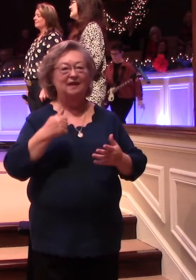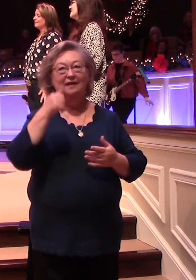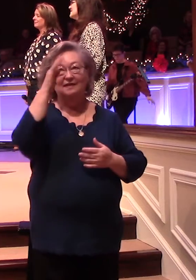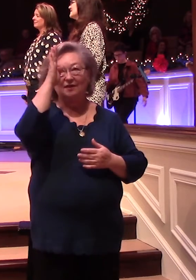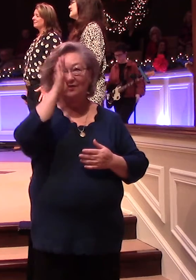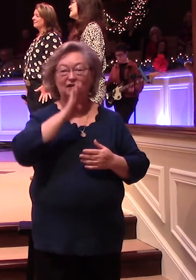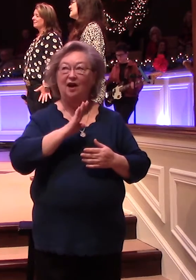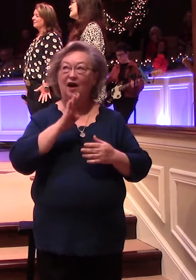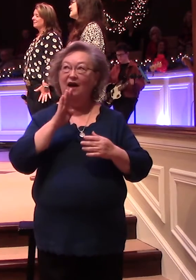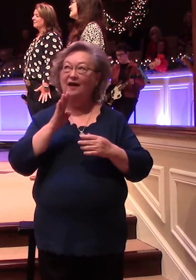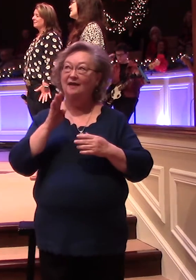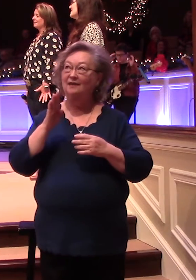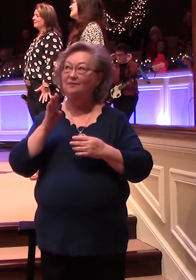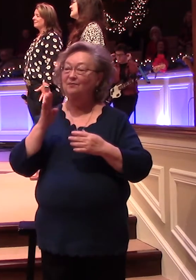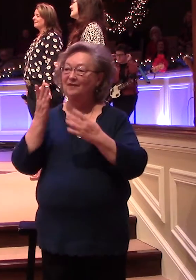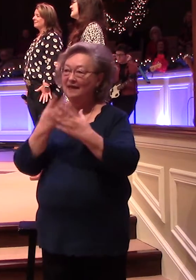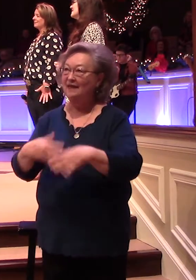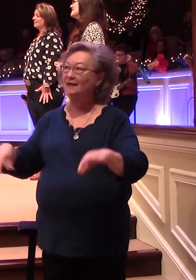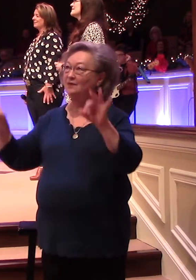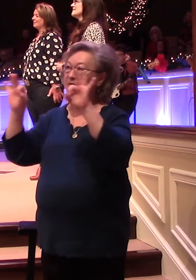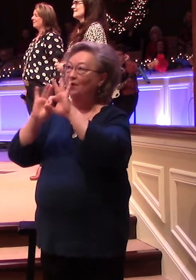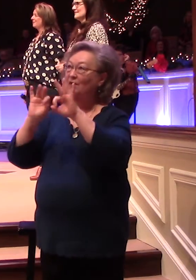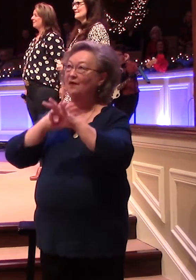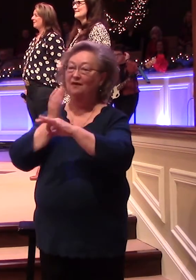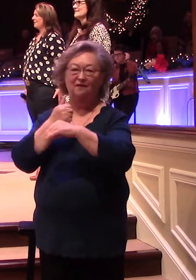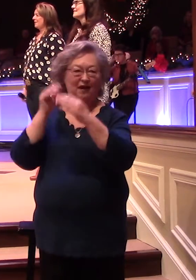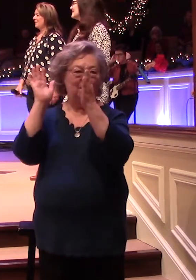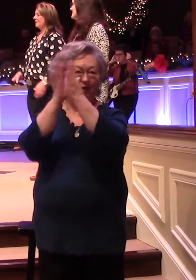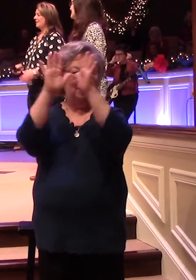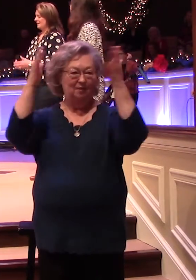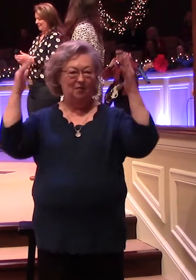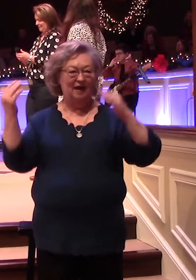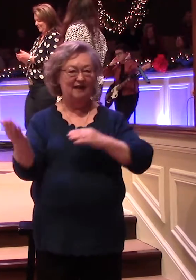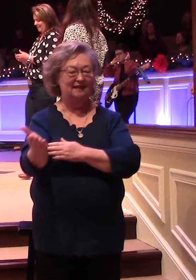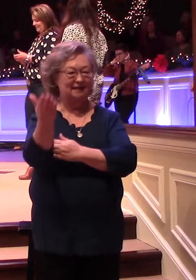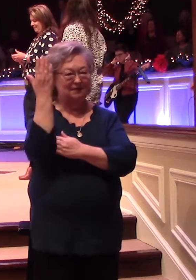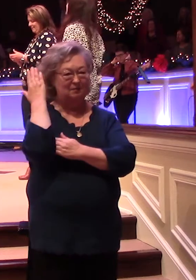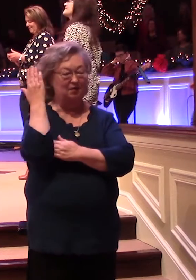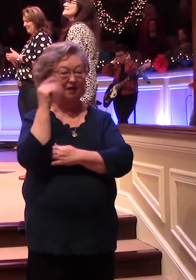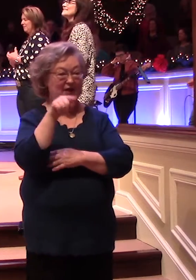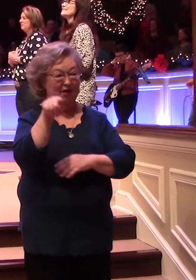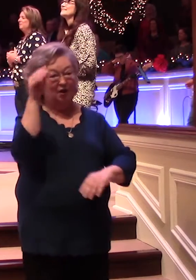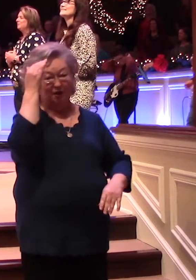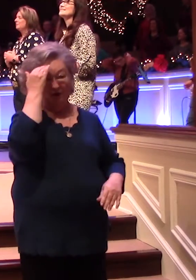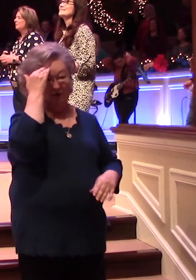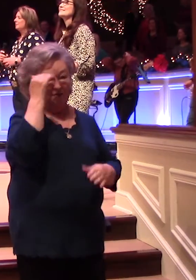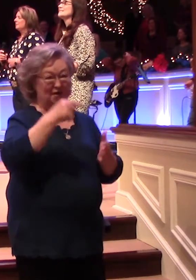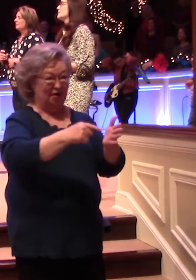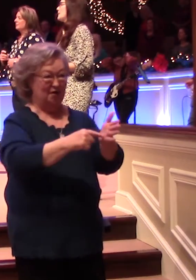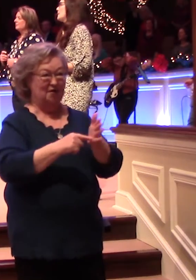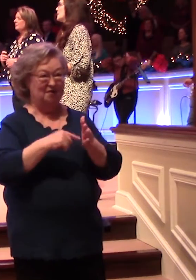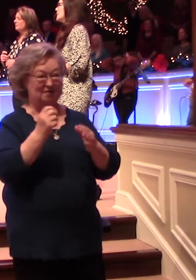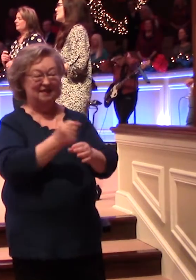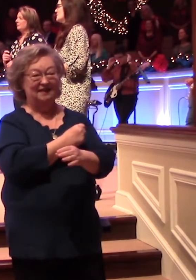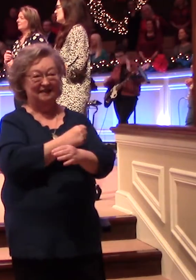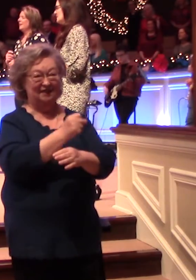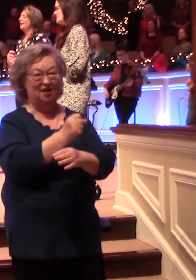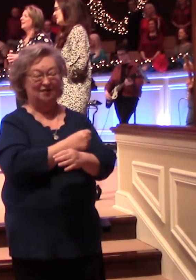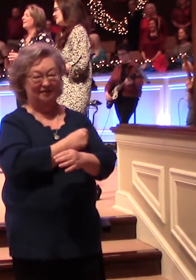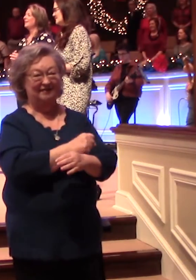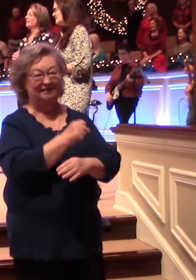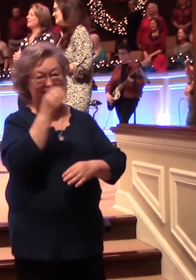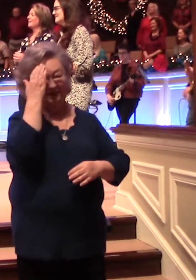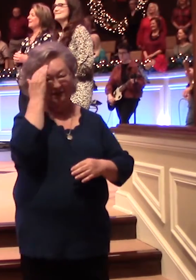him and worship him. So let's stand to our feet. We're going to sing a very familiar song, but it'd be maybe a little different.